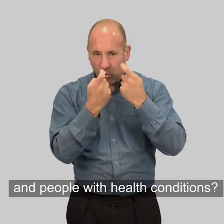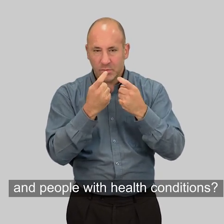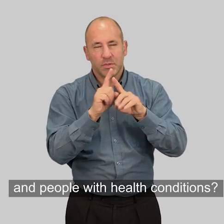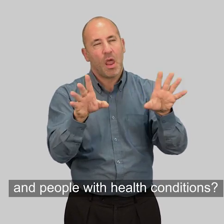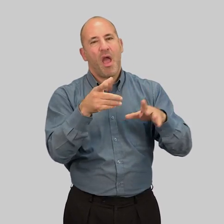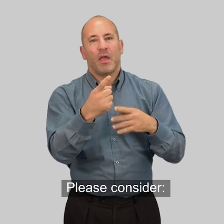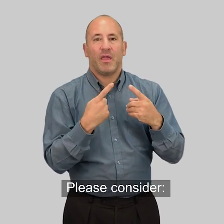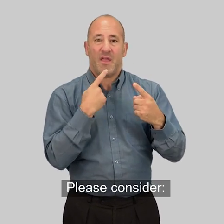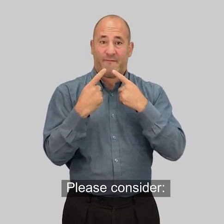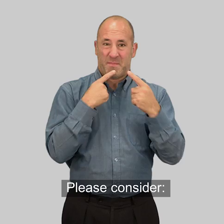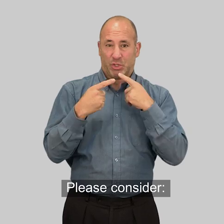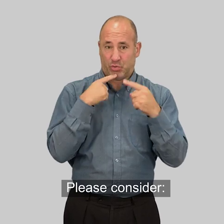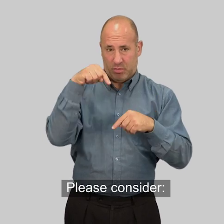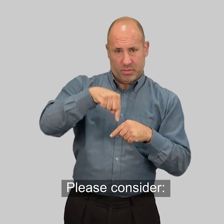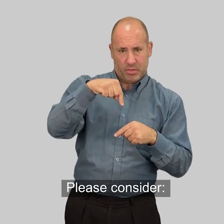conditions? Please consider